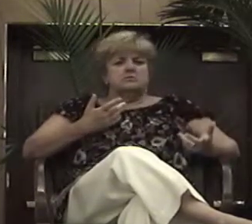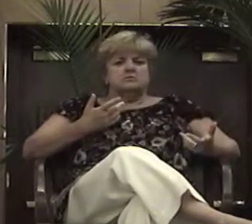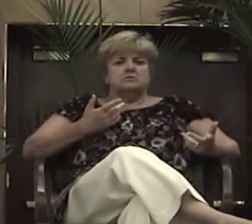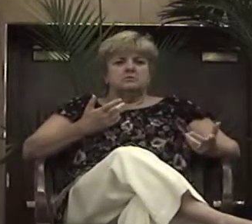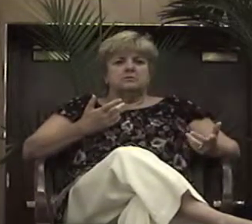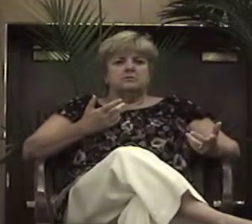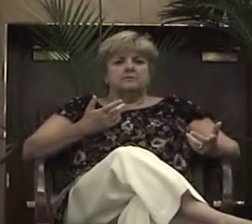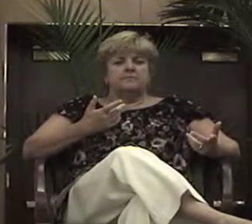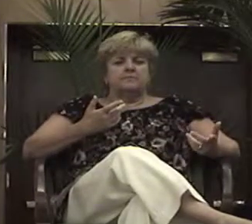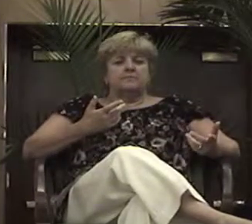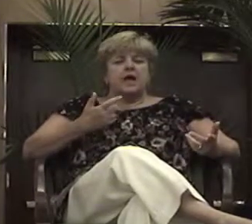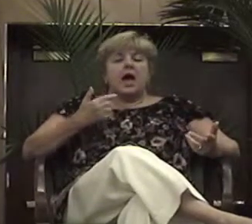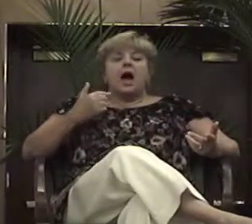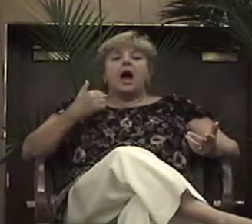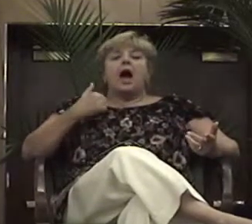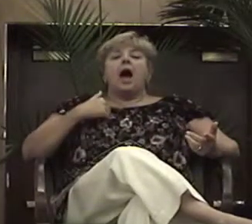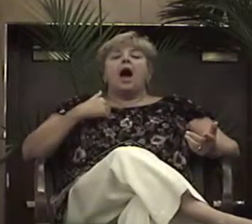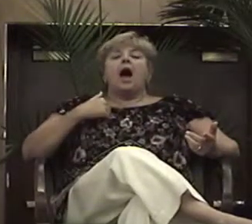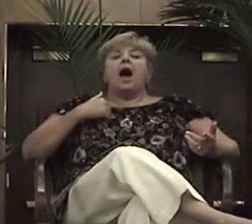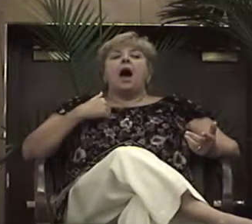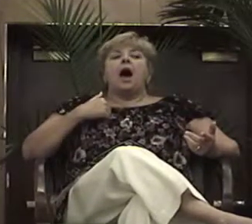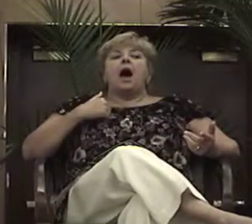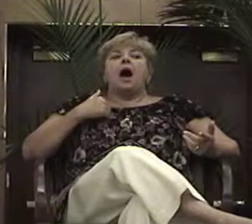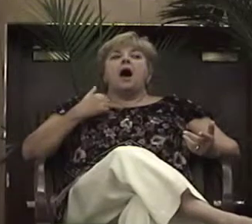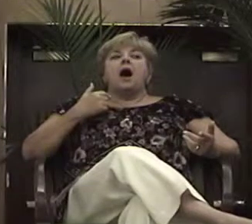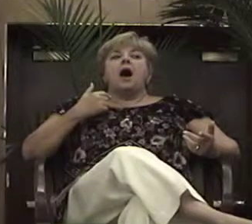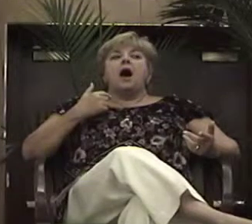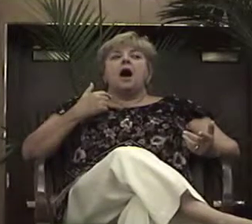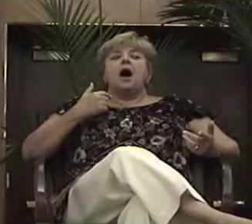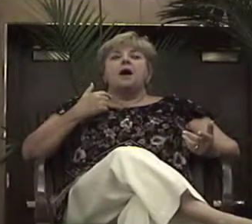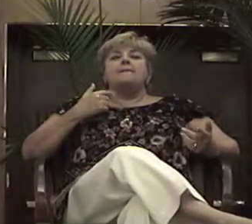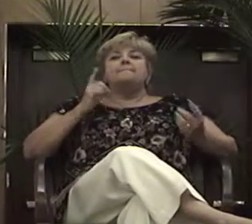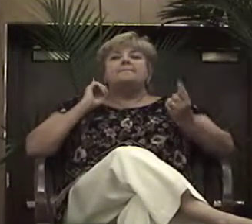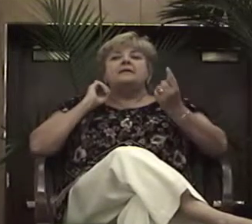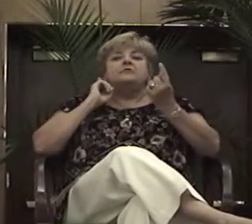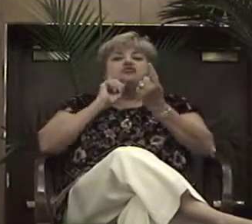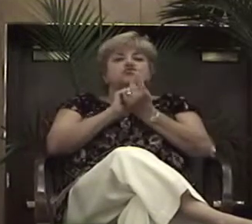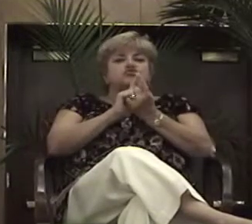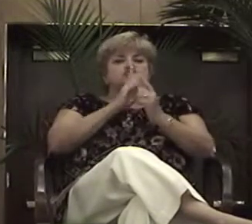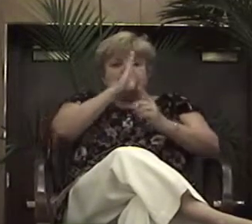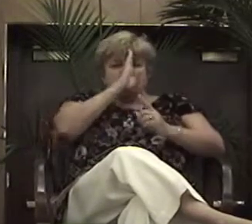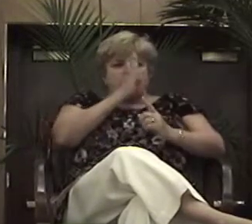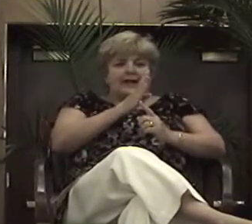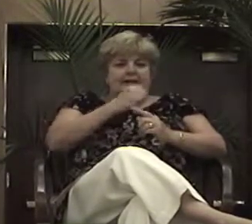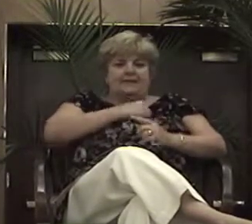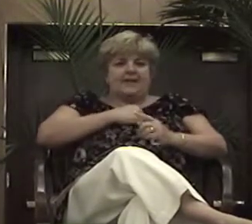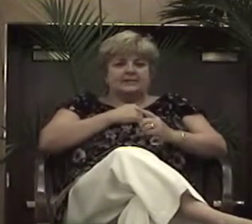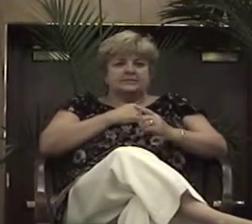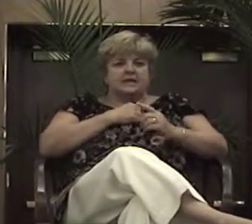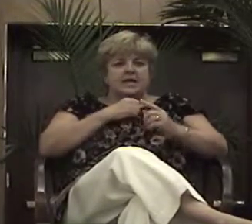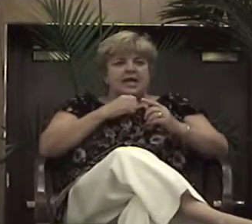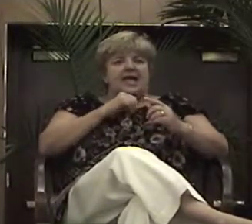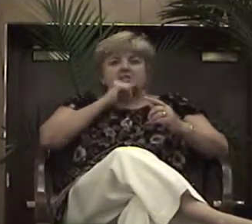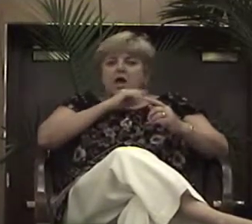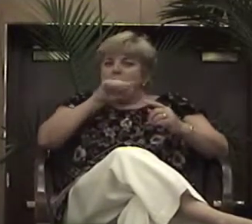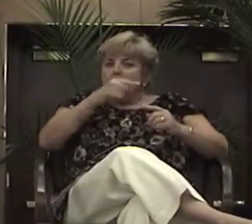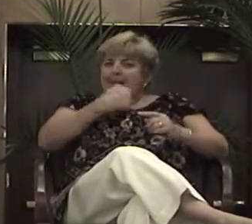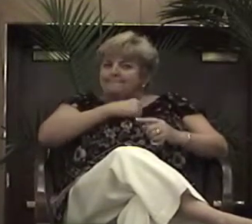Made direct demands to such people wherever possible, except when to do so would injure them. And a demand is to change, it's not an apology.